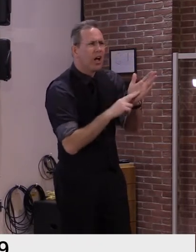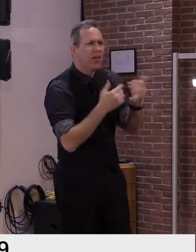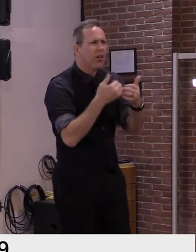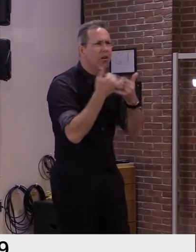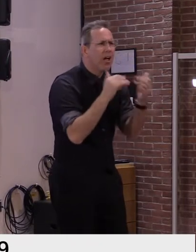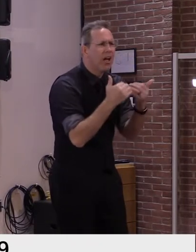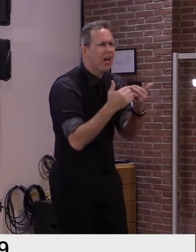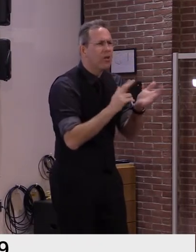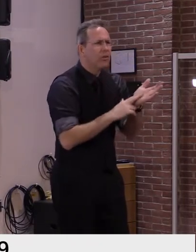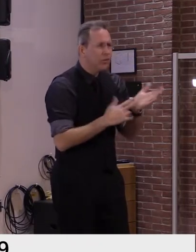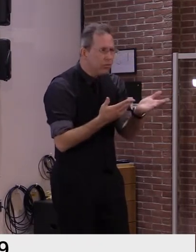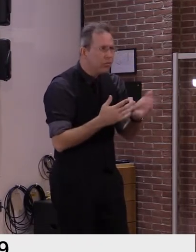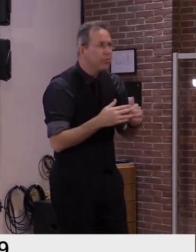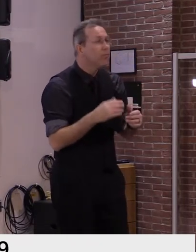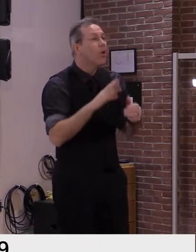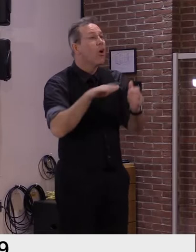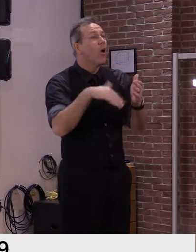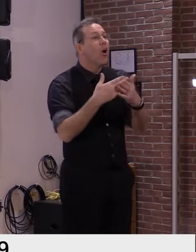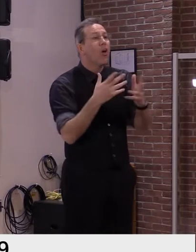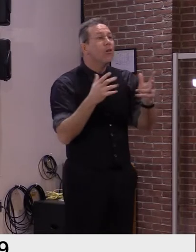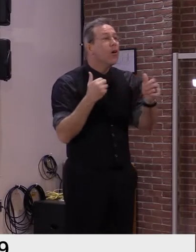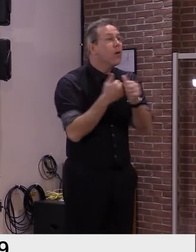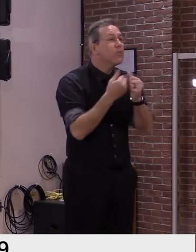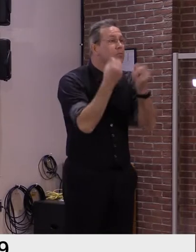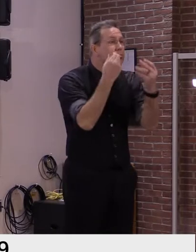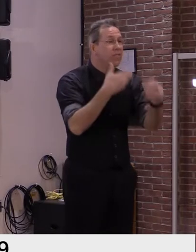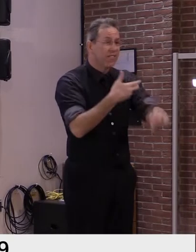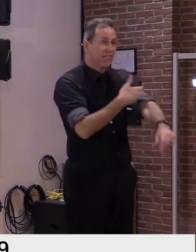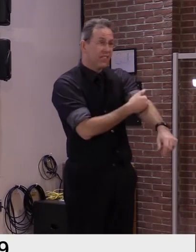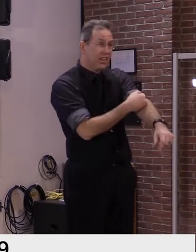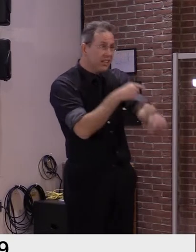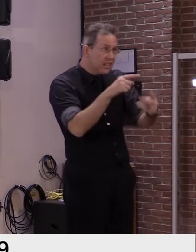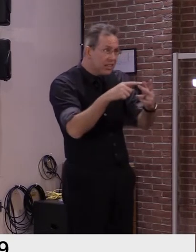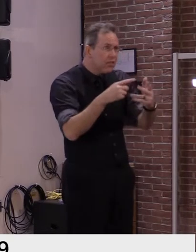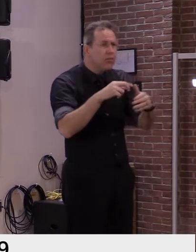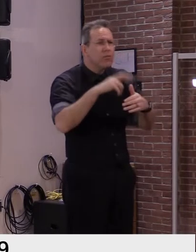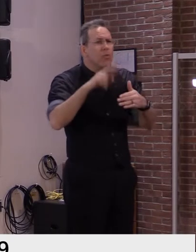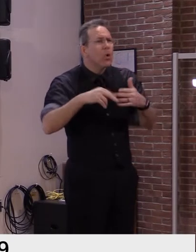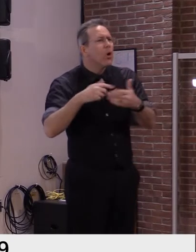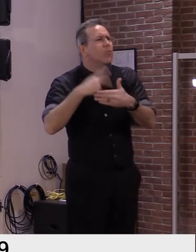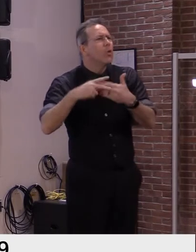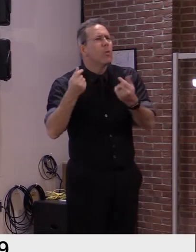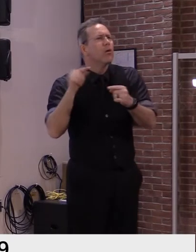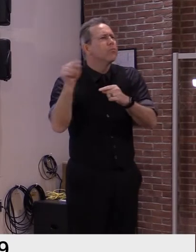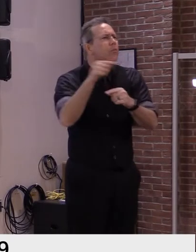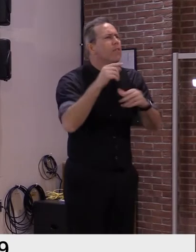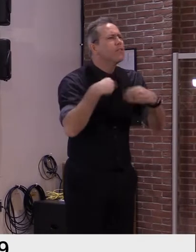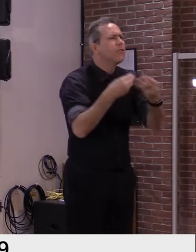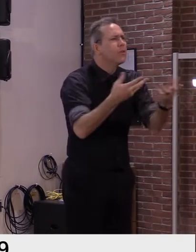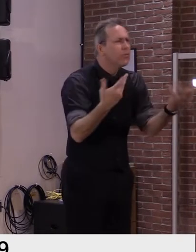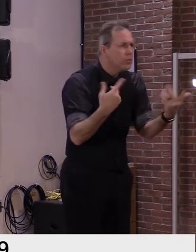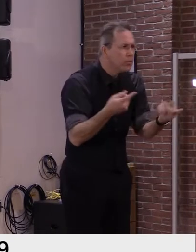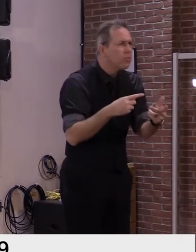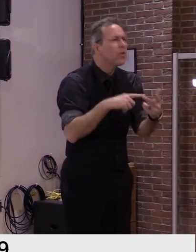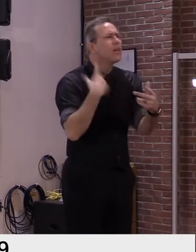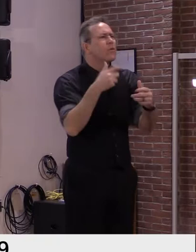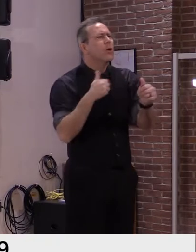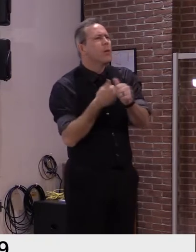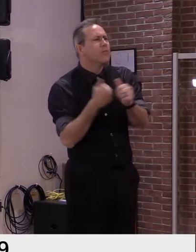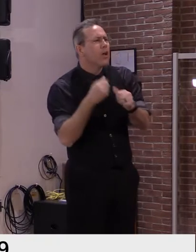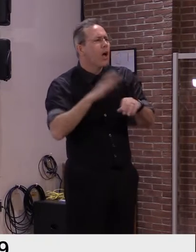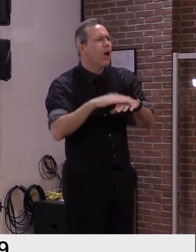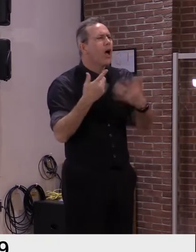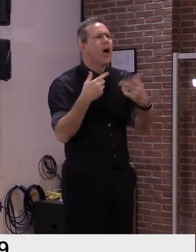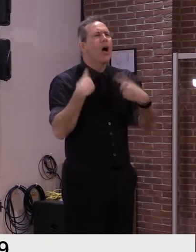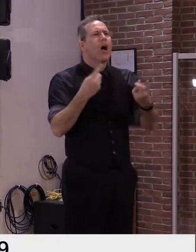on our vaccination program and its progress. Then I'll provide an update on our ongoing efforts to build capacity